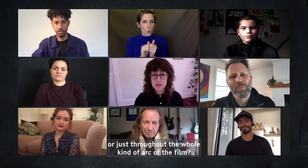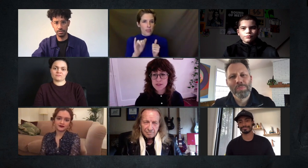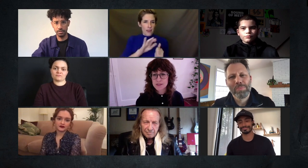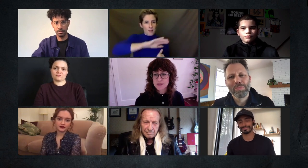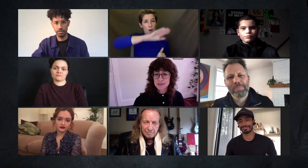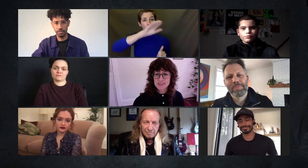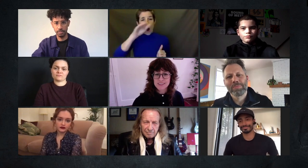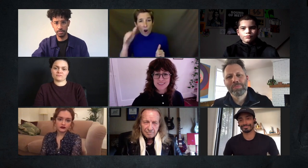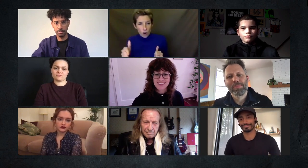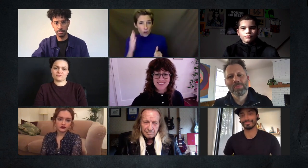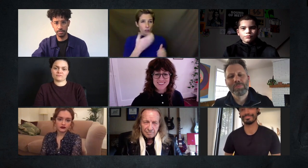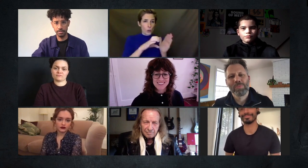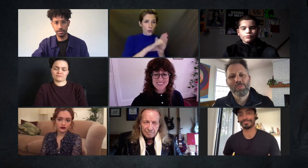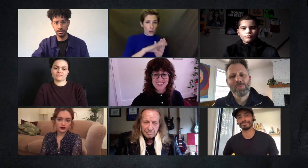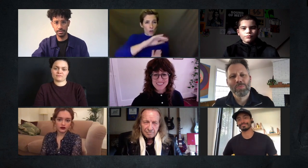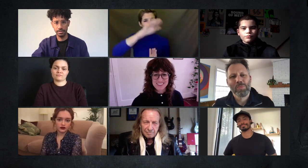film?